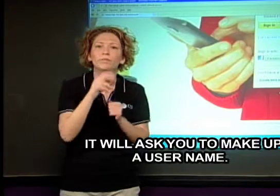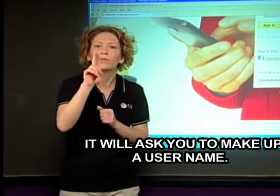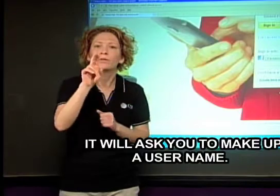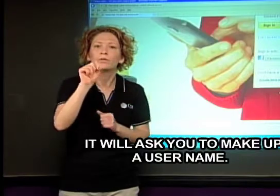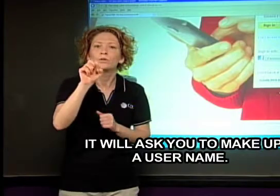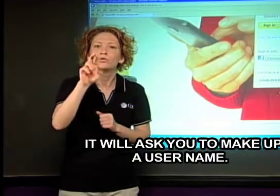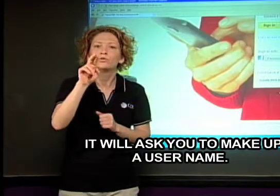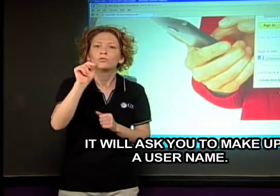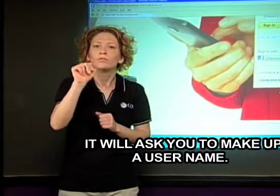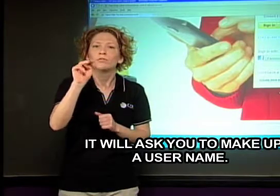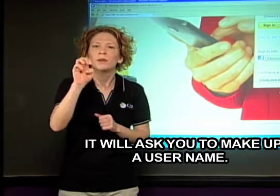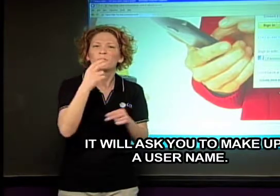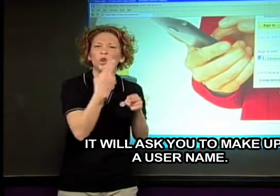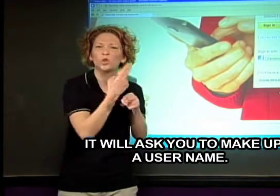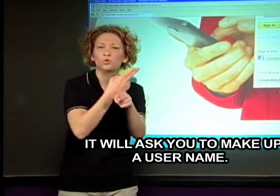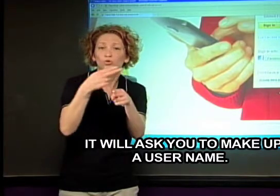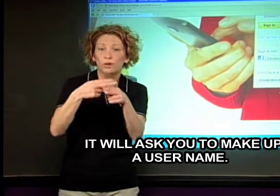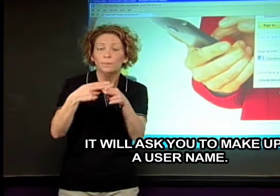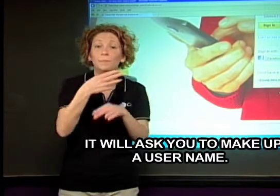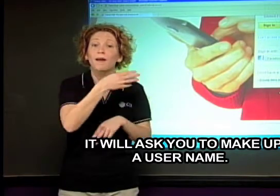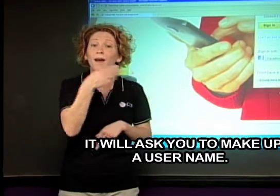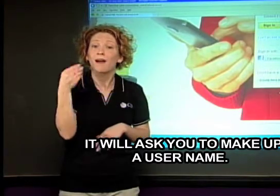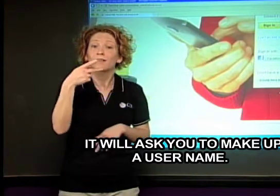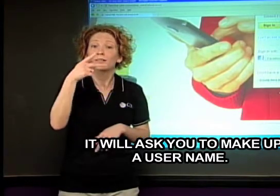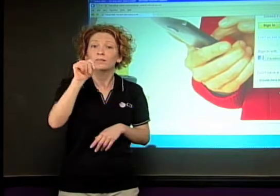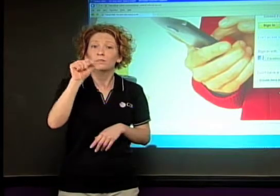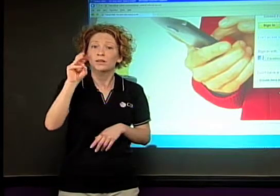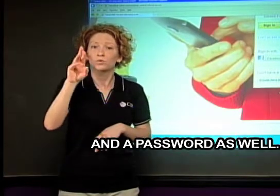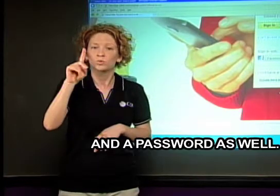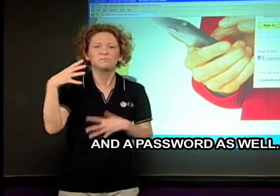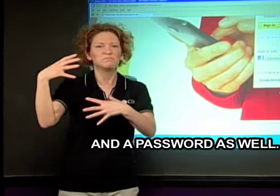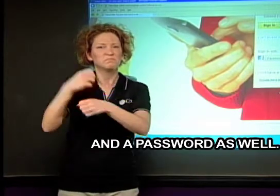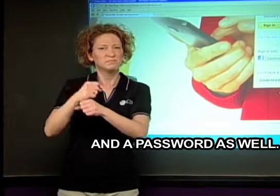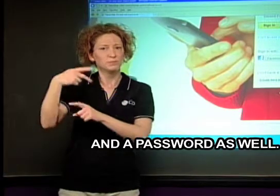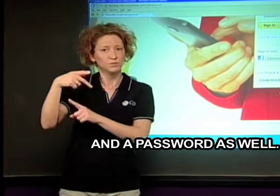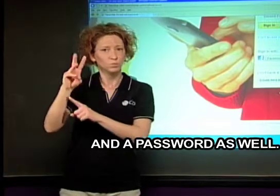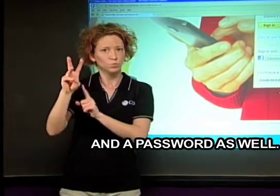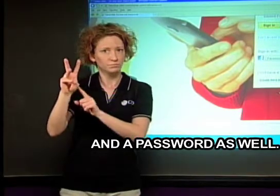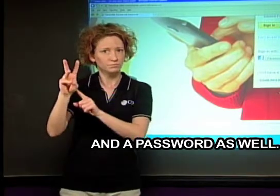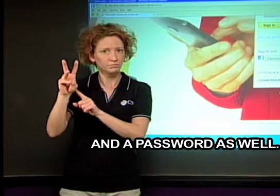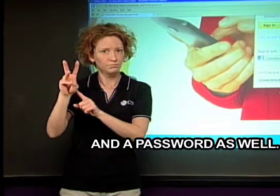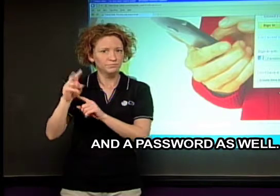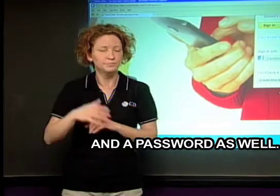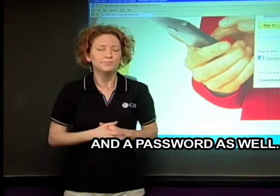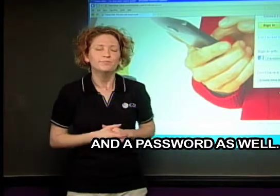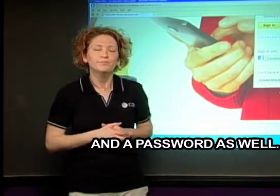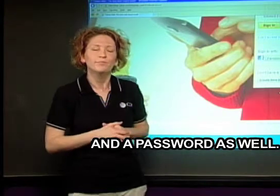It'll ask you to make up a username and as well a password as well.